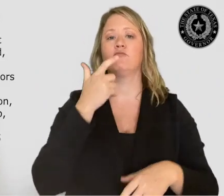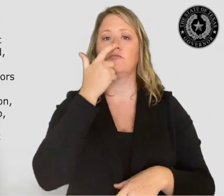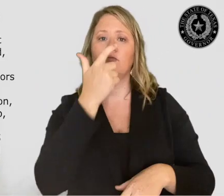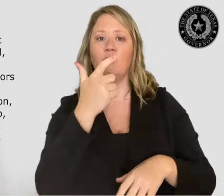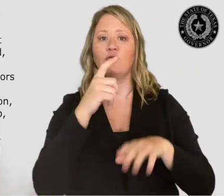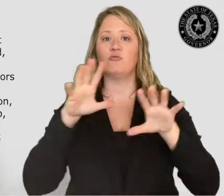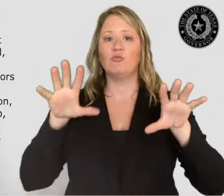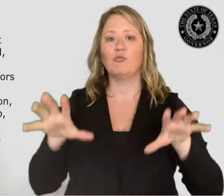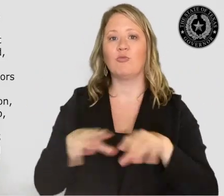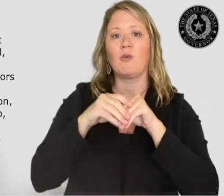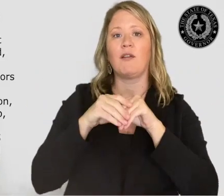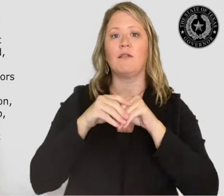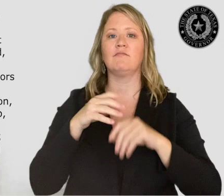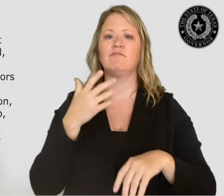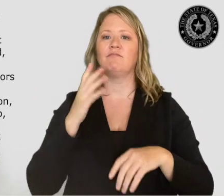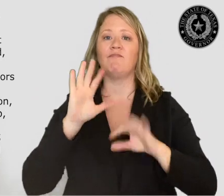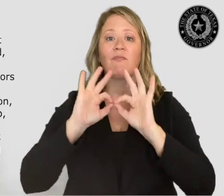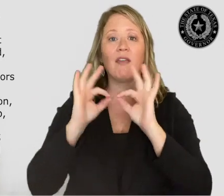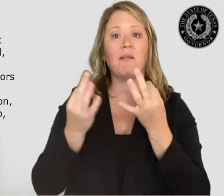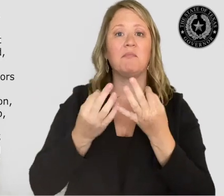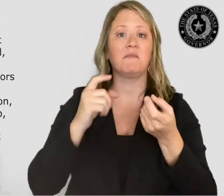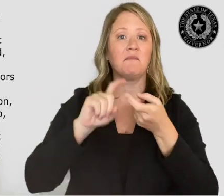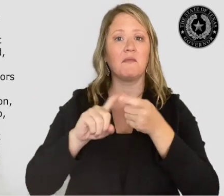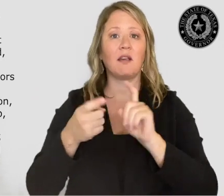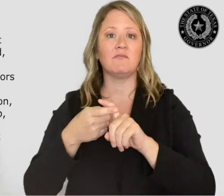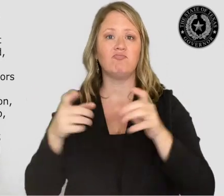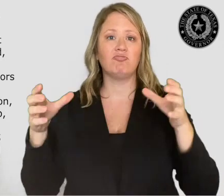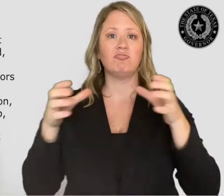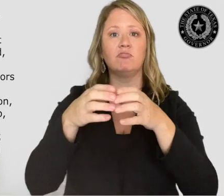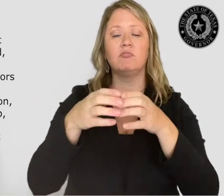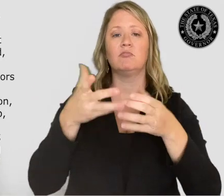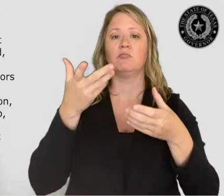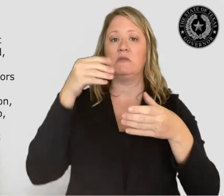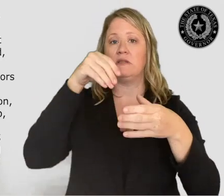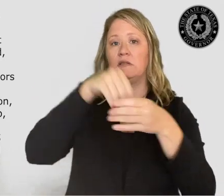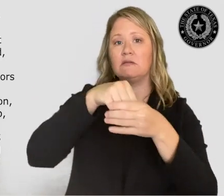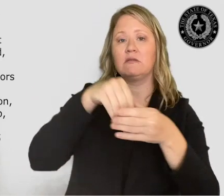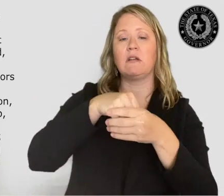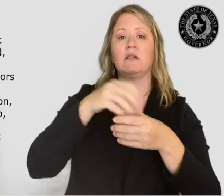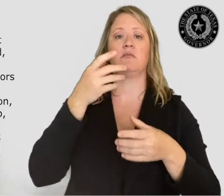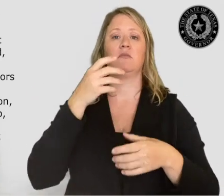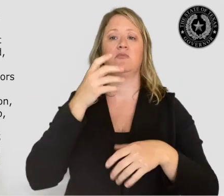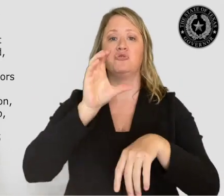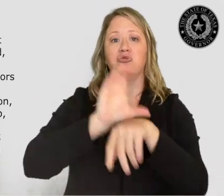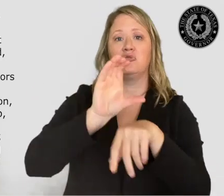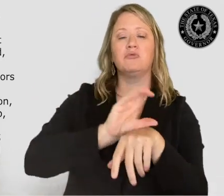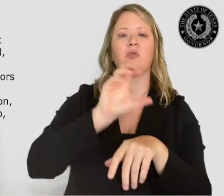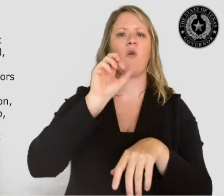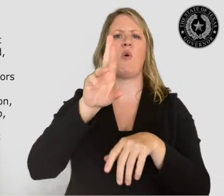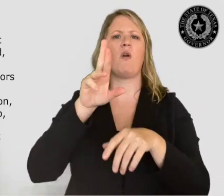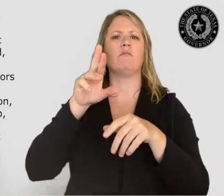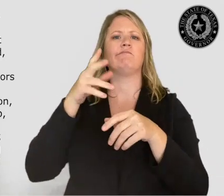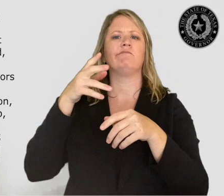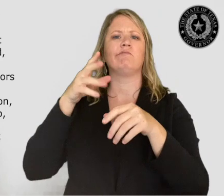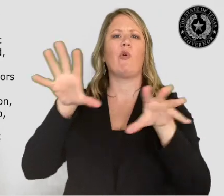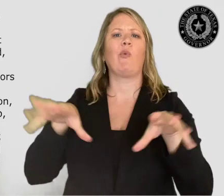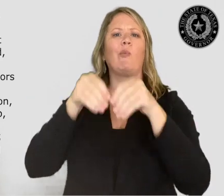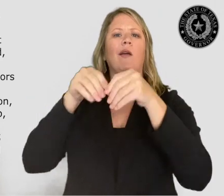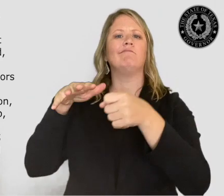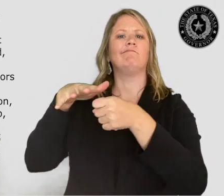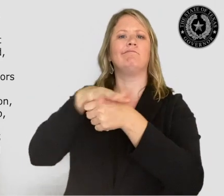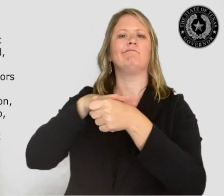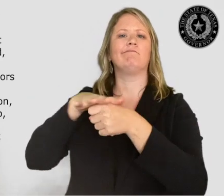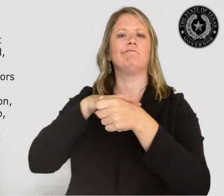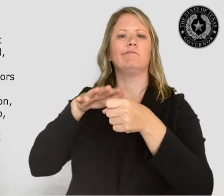conduct weddings, provided, however, that for weddings held indoors other than at a church, congregation, or house of worship,